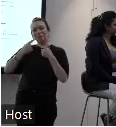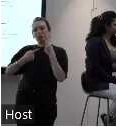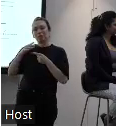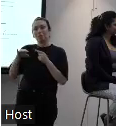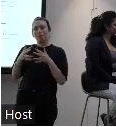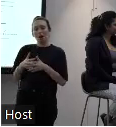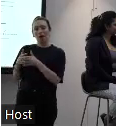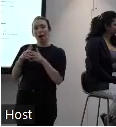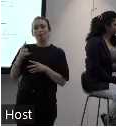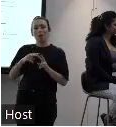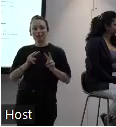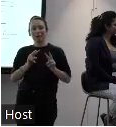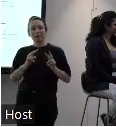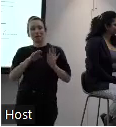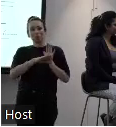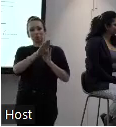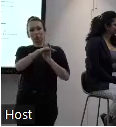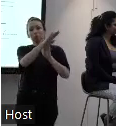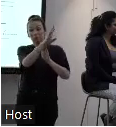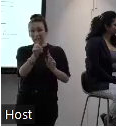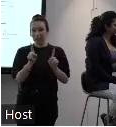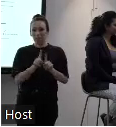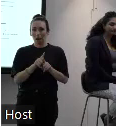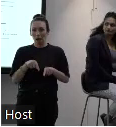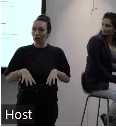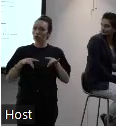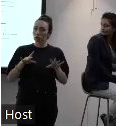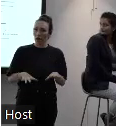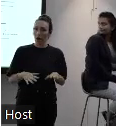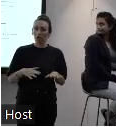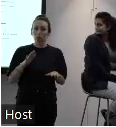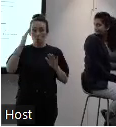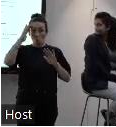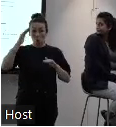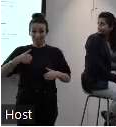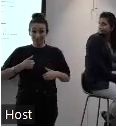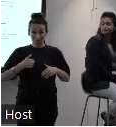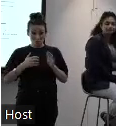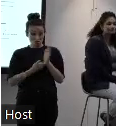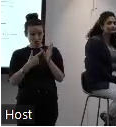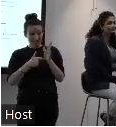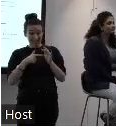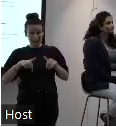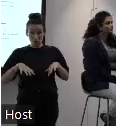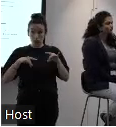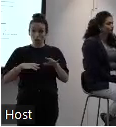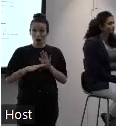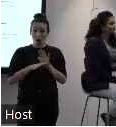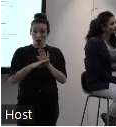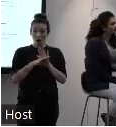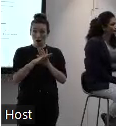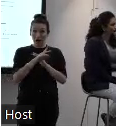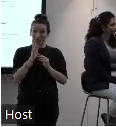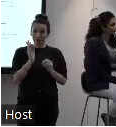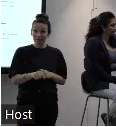we see the same trends in Australia. The rates of autism are increasing dramatically. And what we see with our